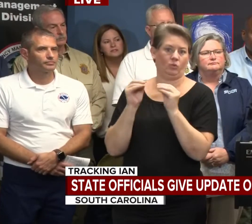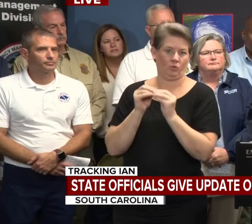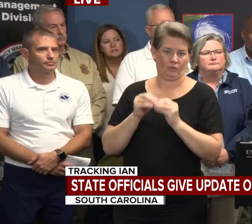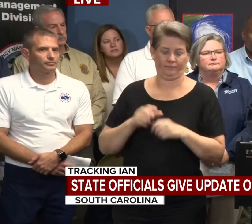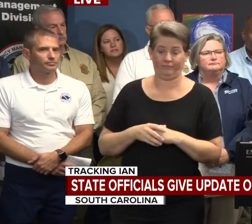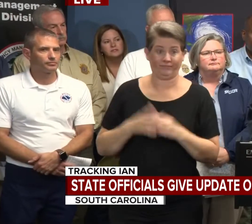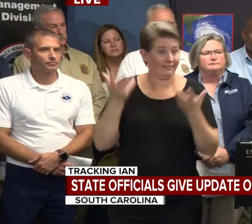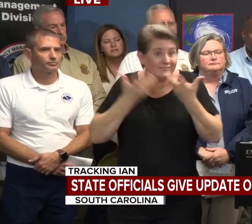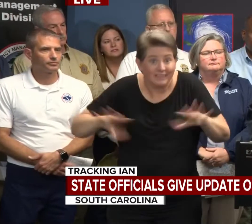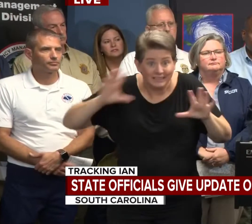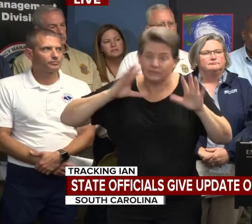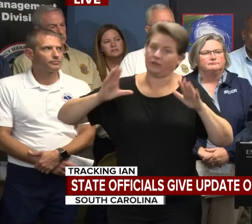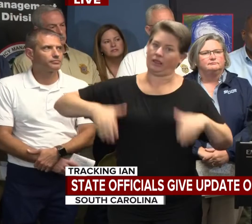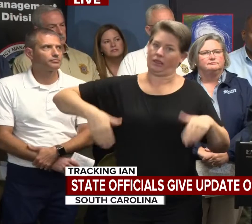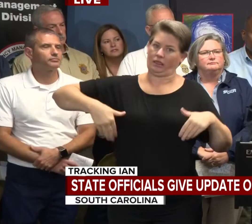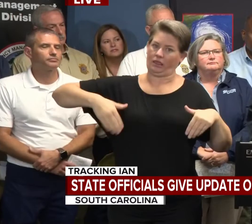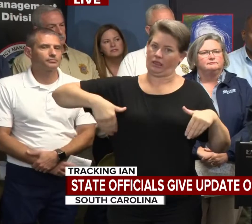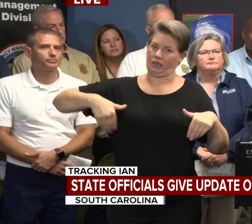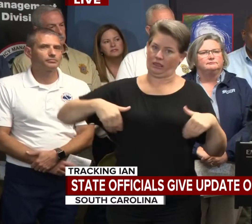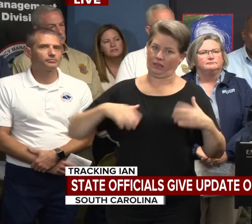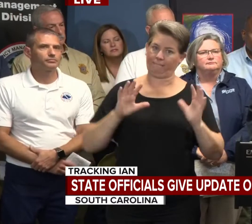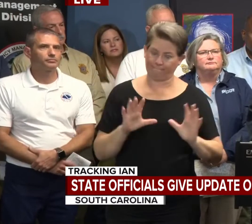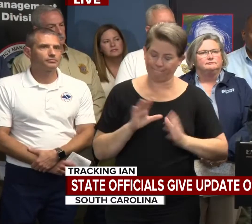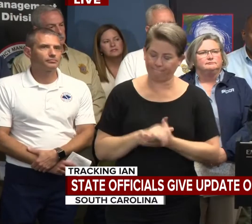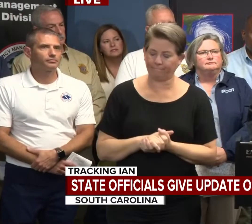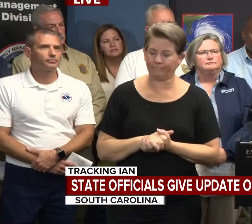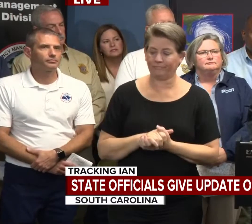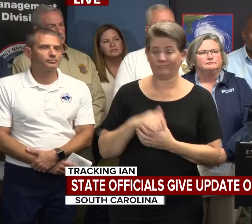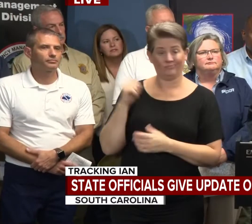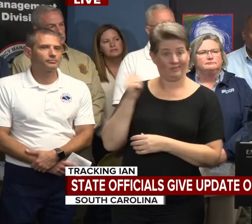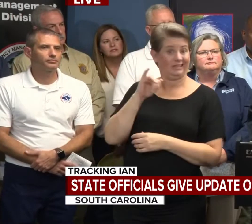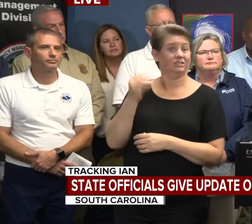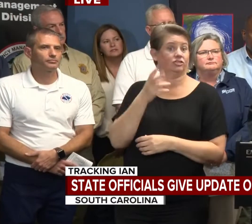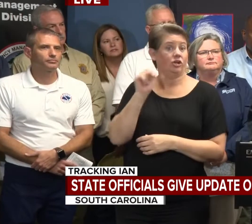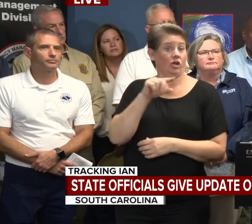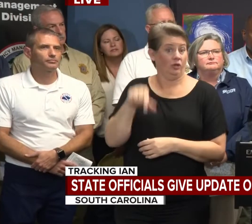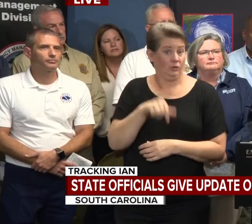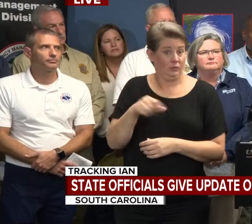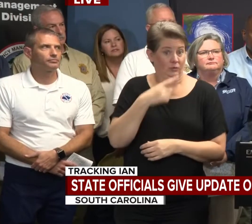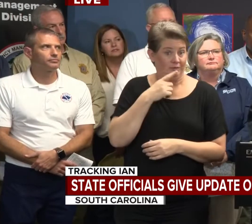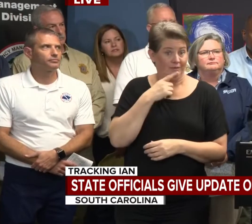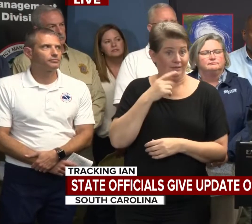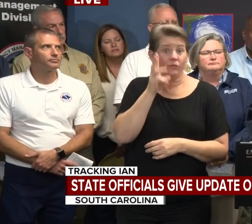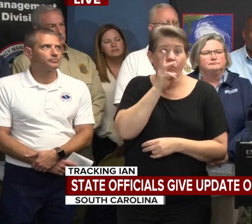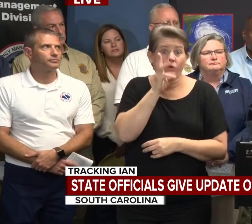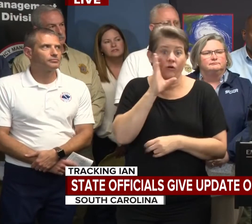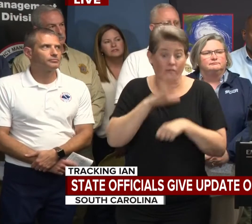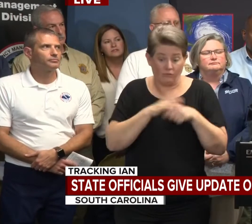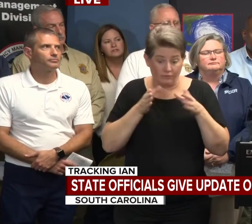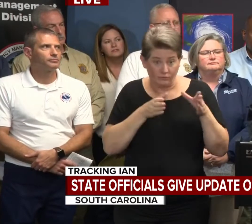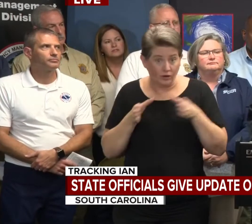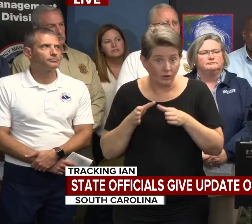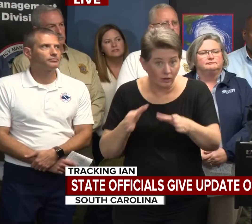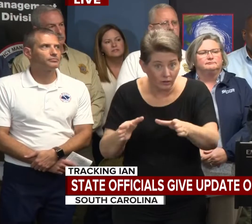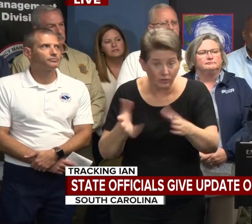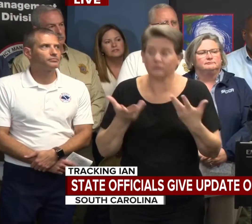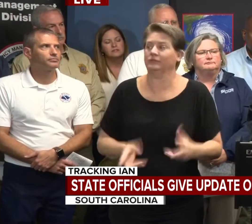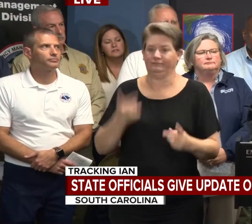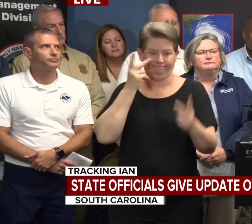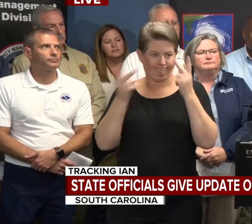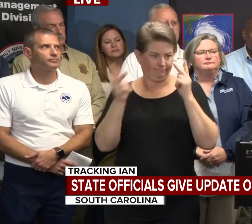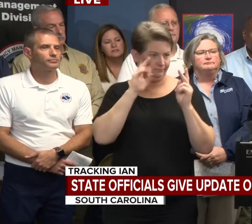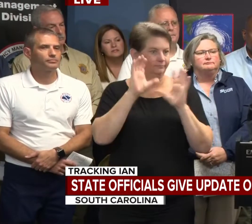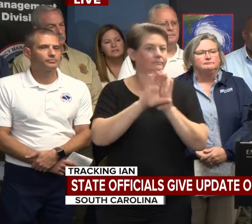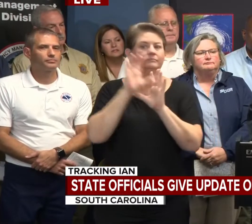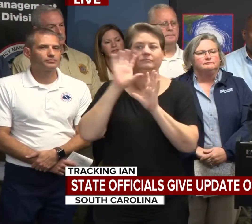of the woods. I remind people, as John Quagliarello just said, there's water on the roads. We've seen photographs of it that people